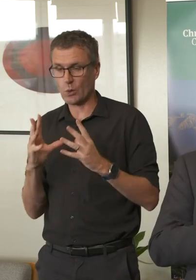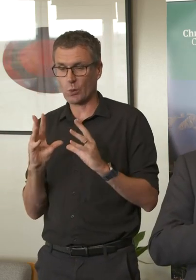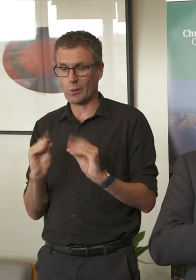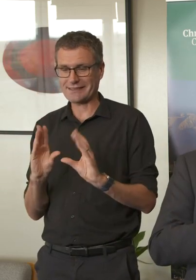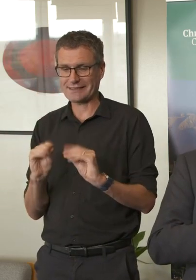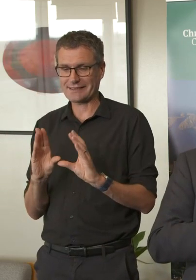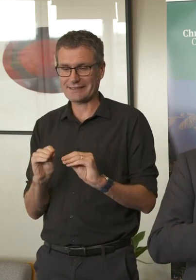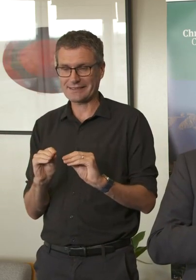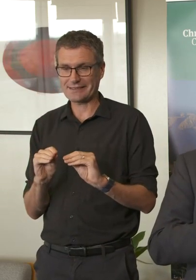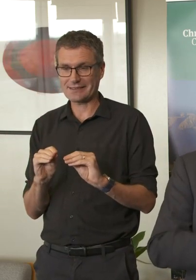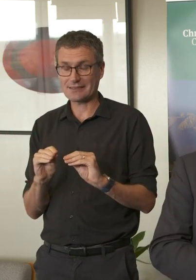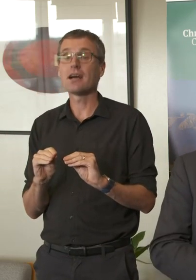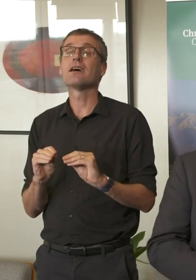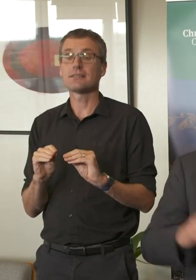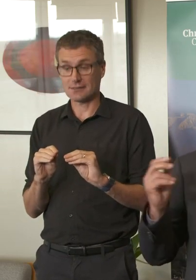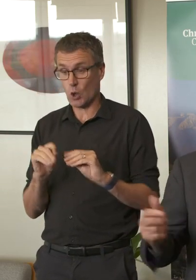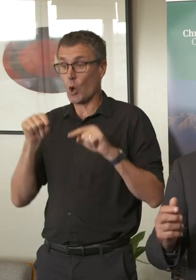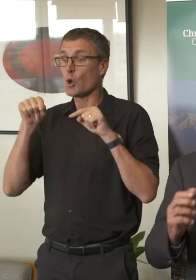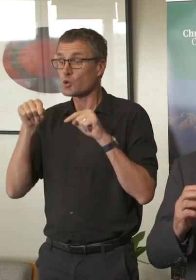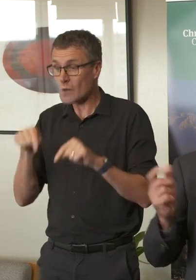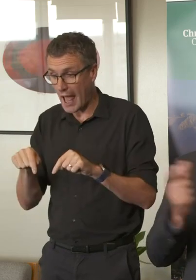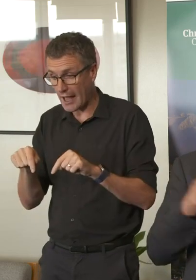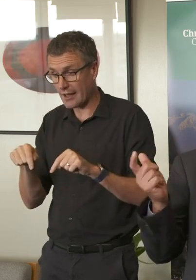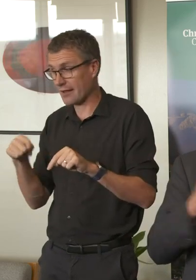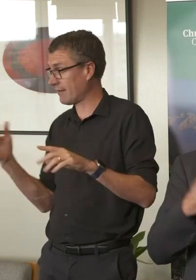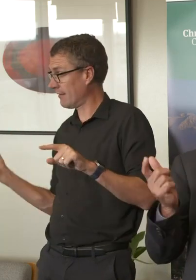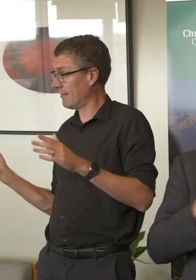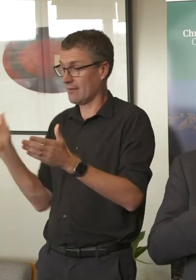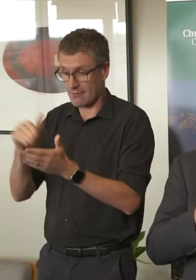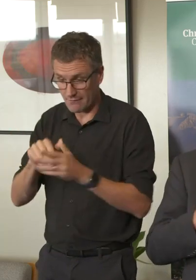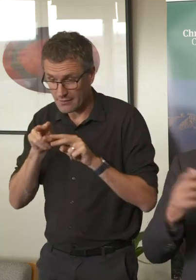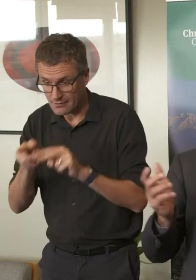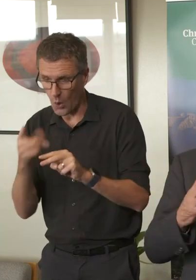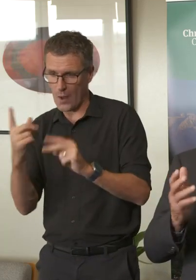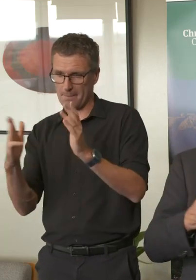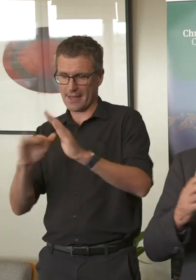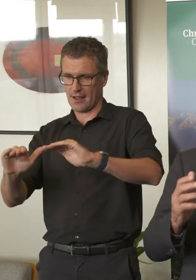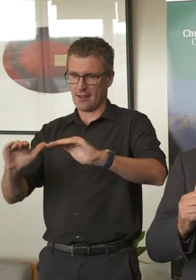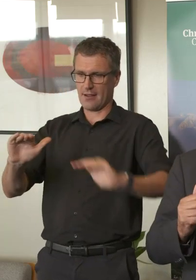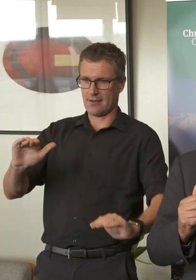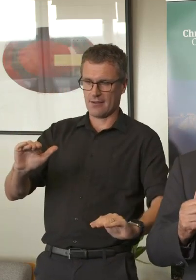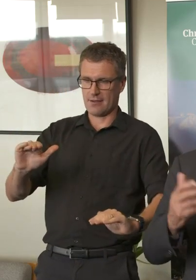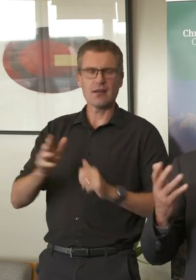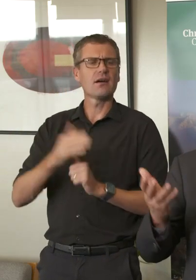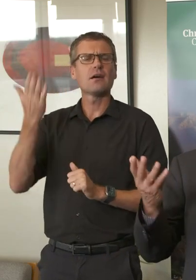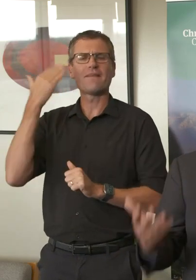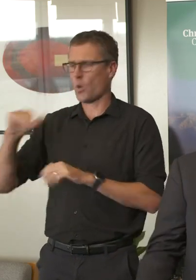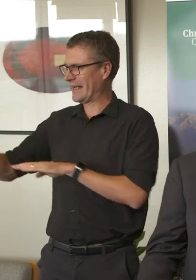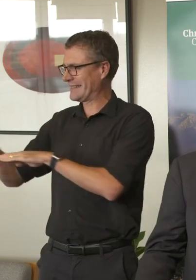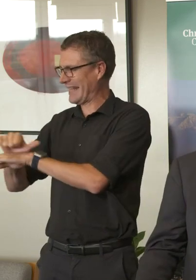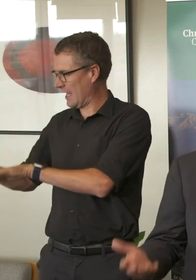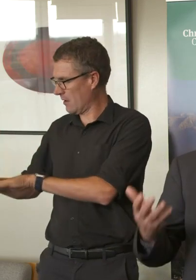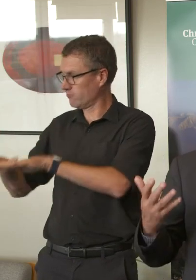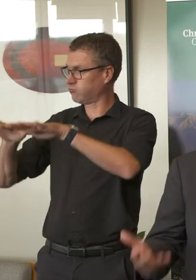today, and the water is 1 metre lower. So instantly, a couple of tidal flushes, or just tide changes, we see a